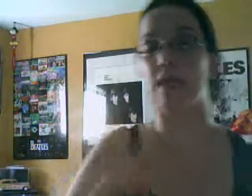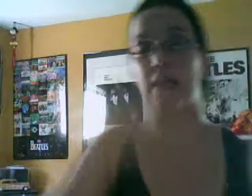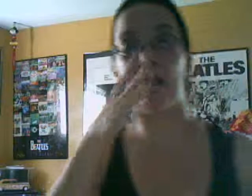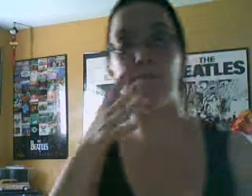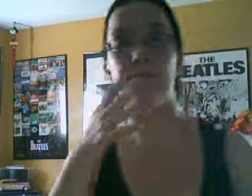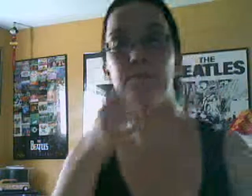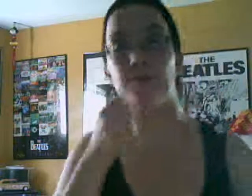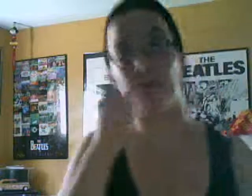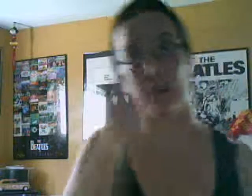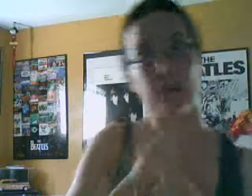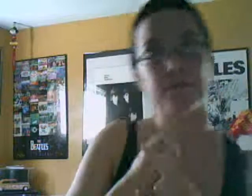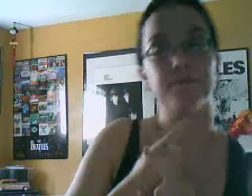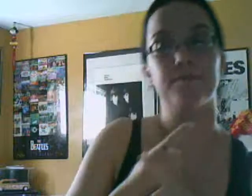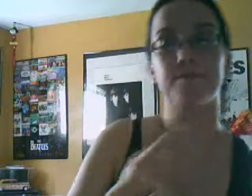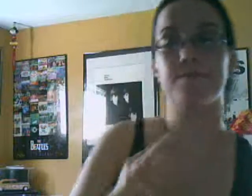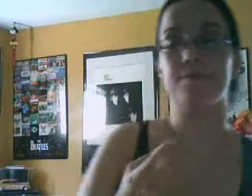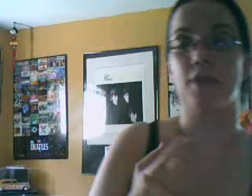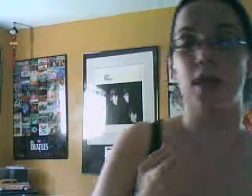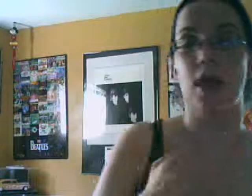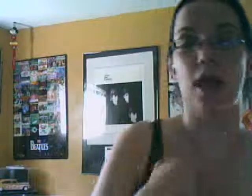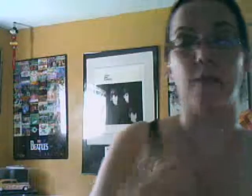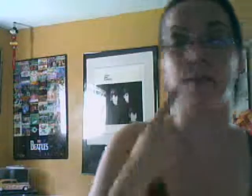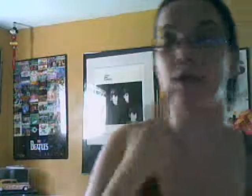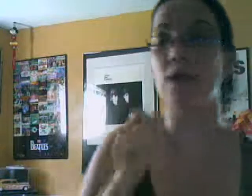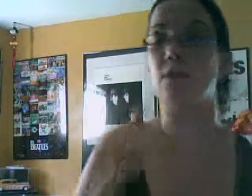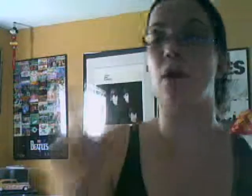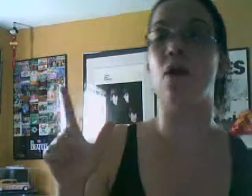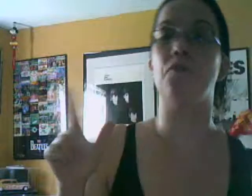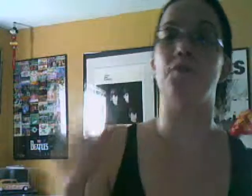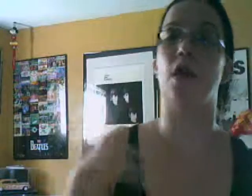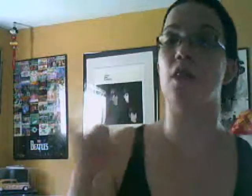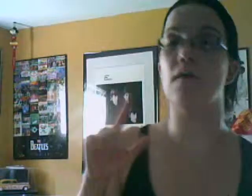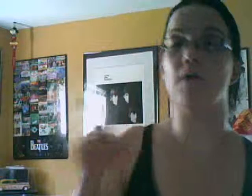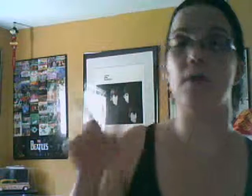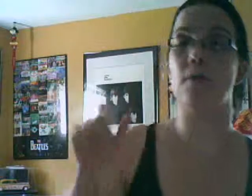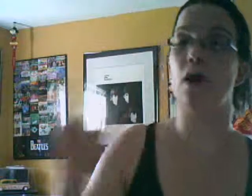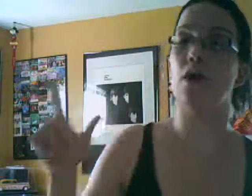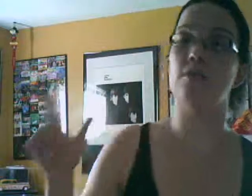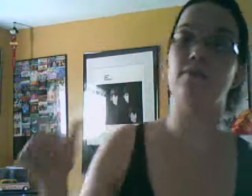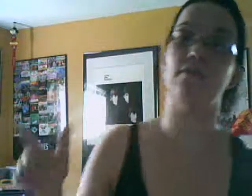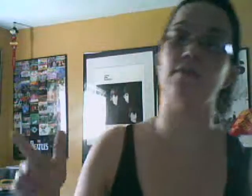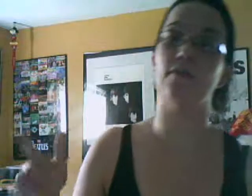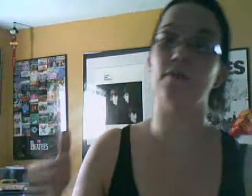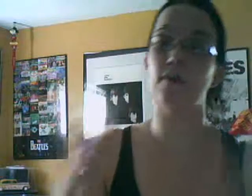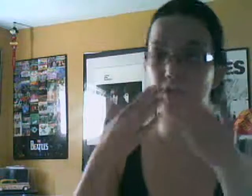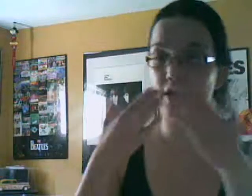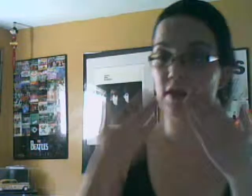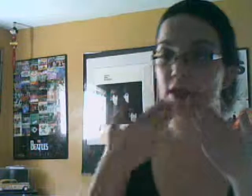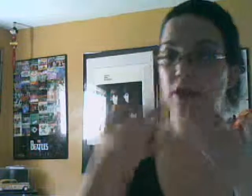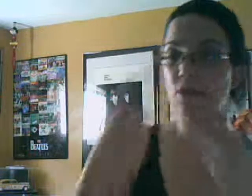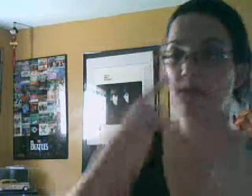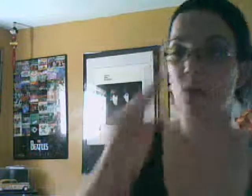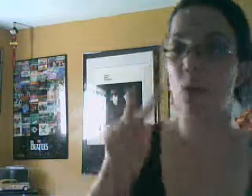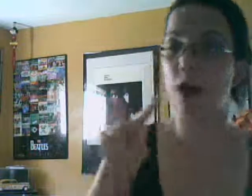dad covered, I miss you all, I love you all. Thank you so much.